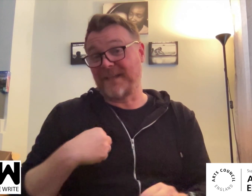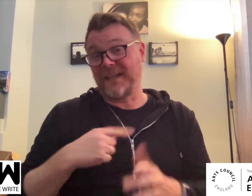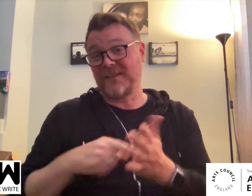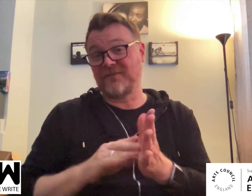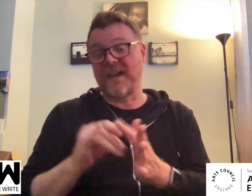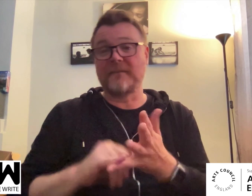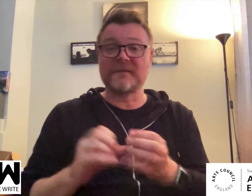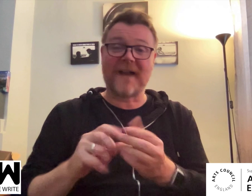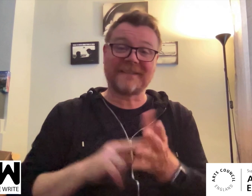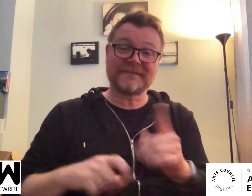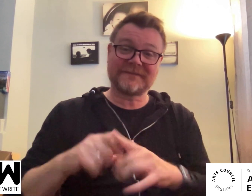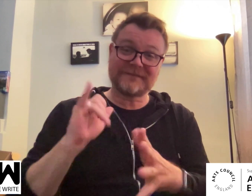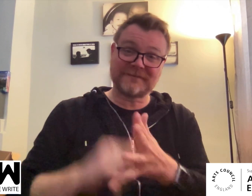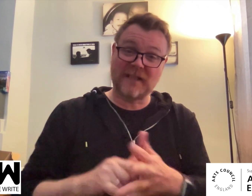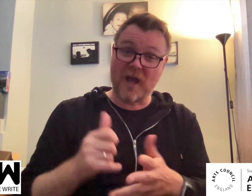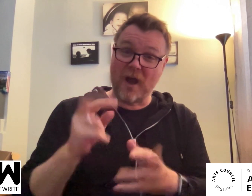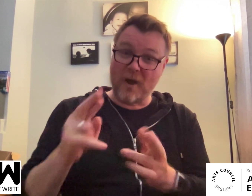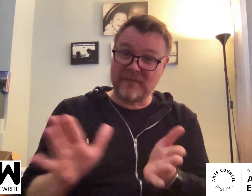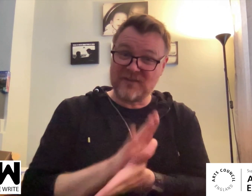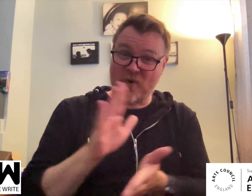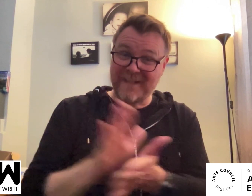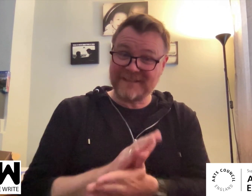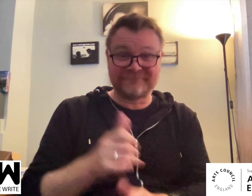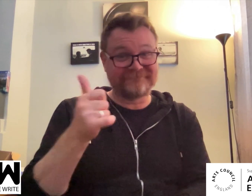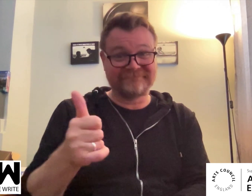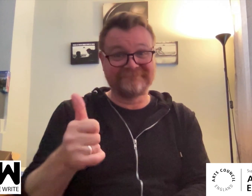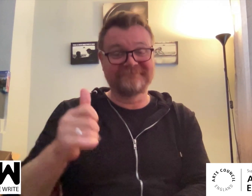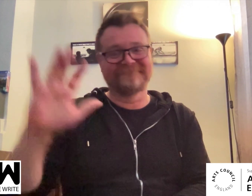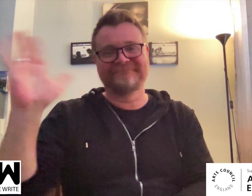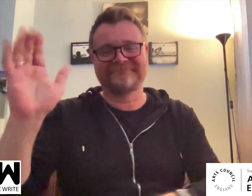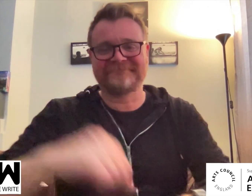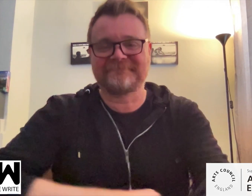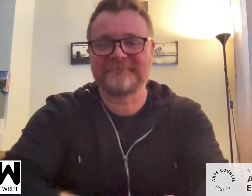like, James Banks. And I hope you've enjoyed this. Goodbye.